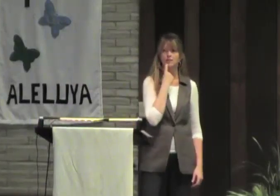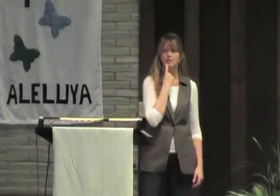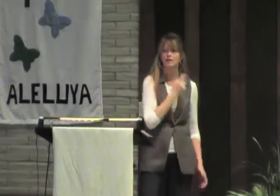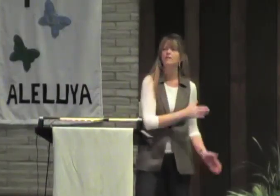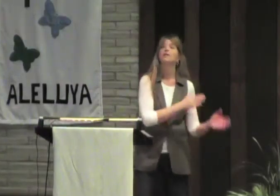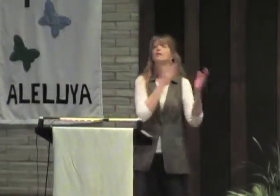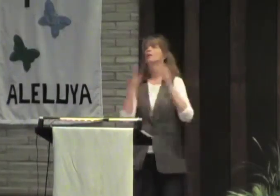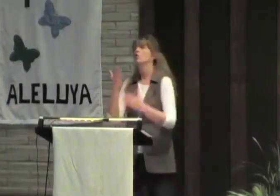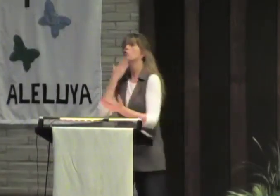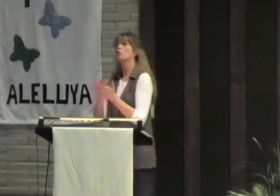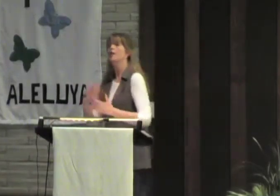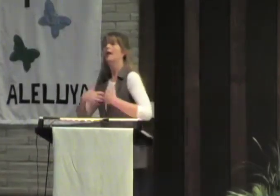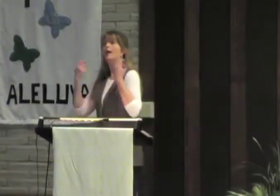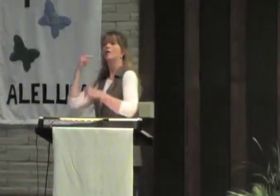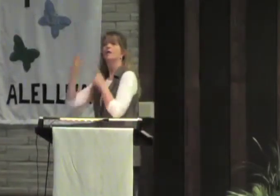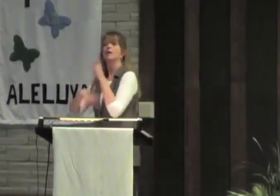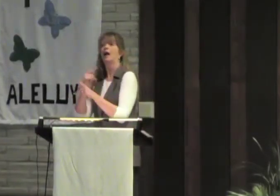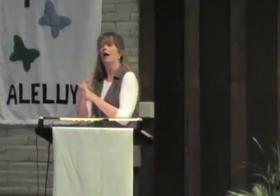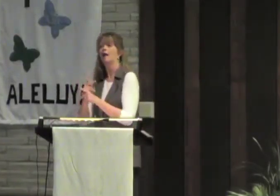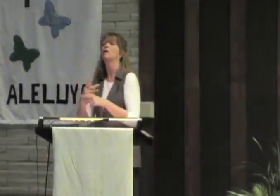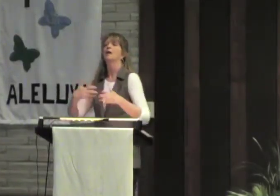and jealousy. But there is a good anger.